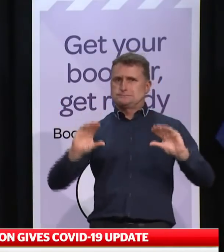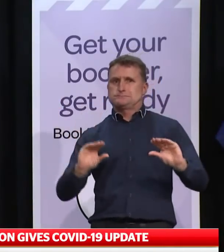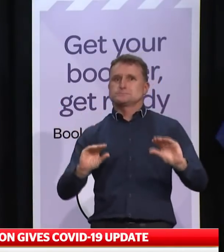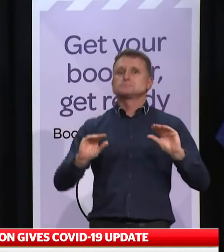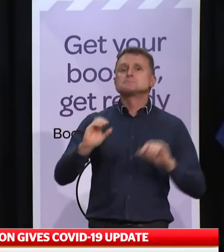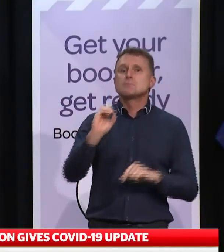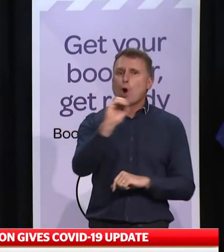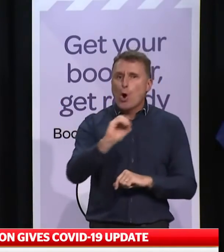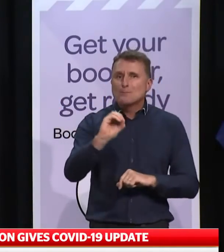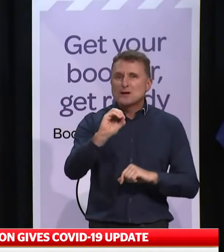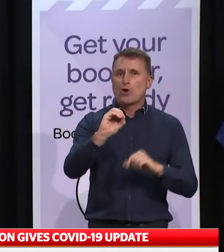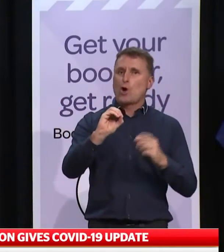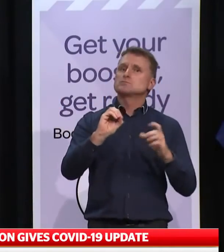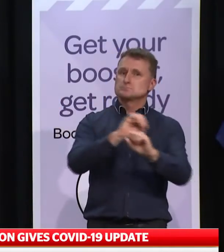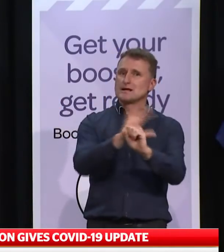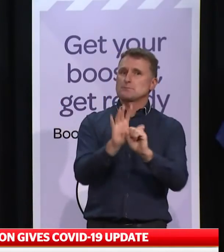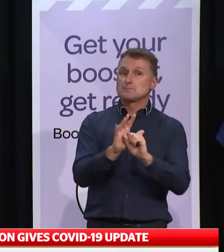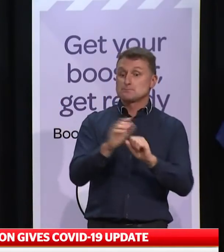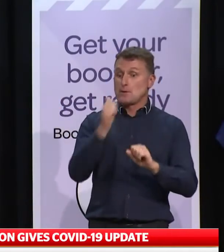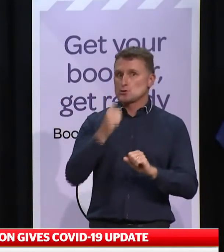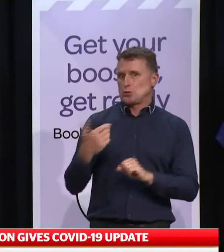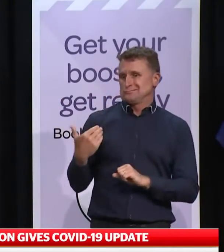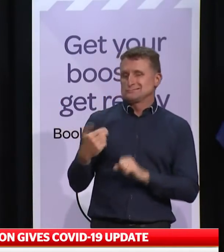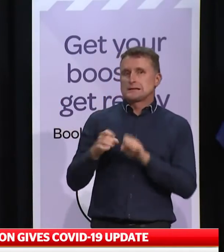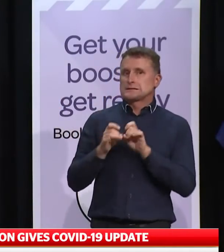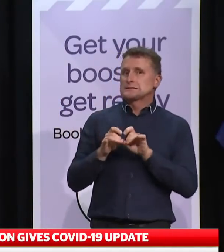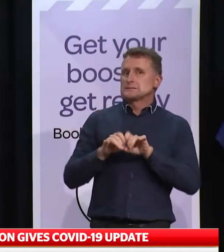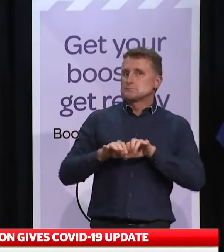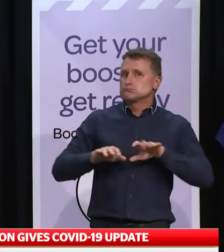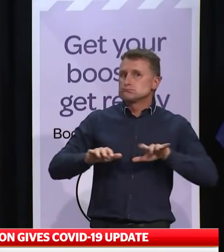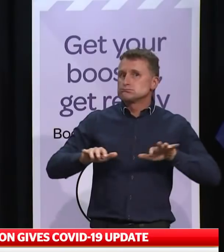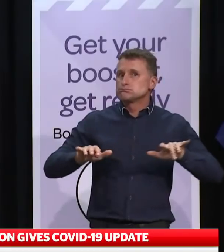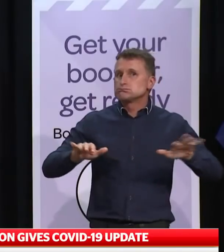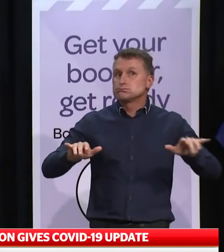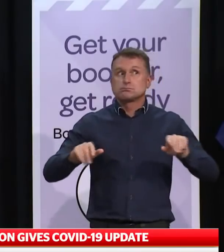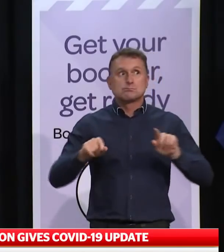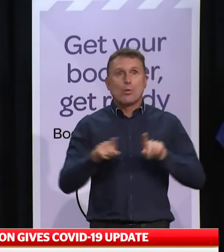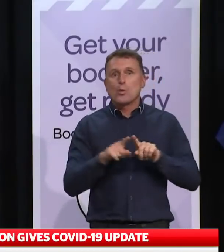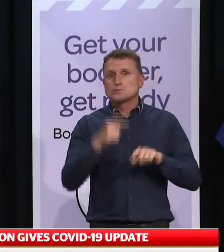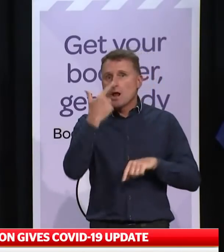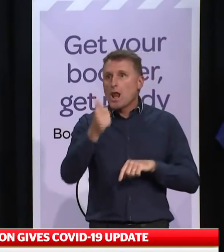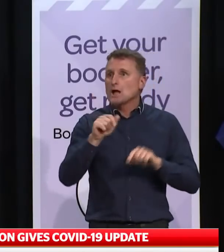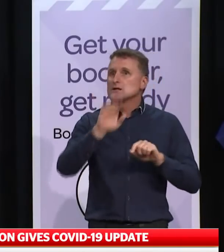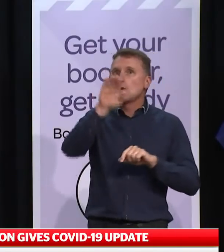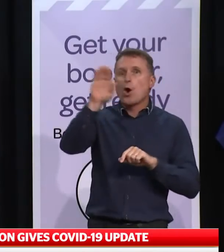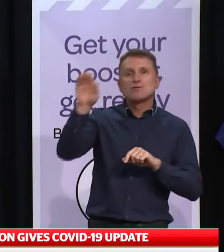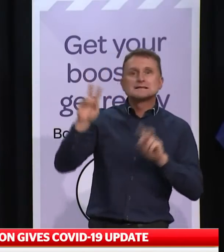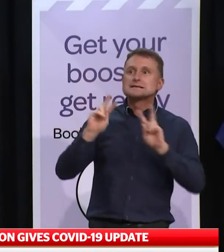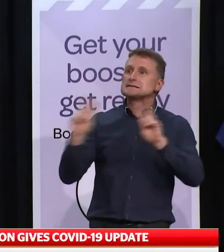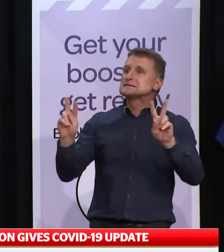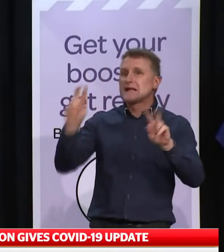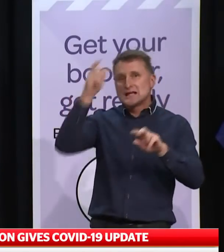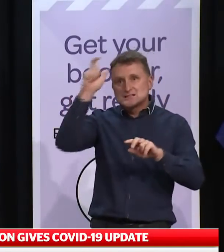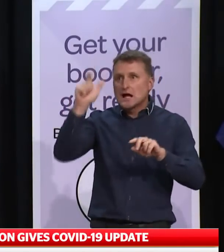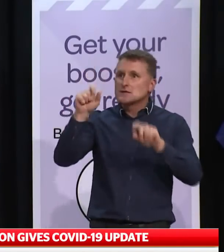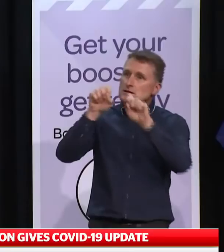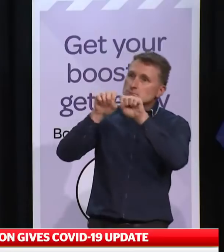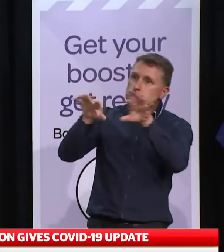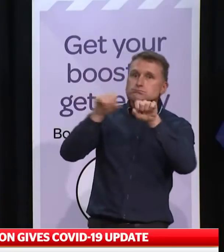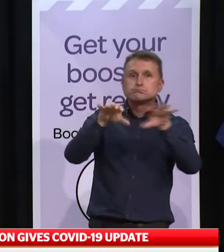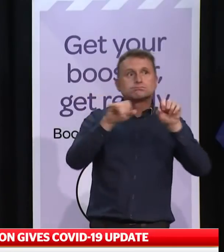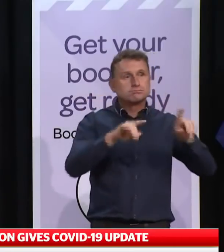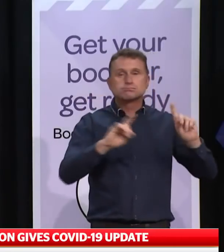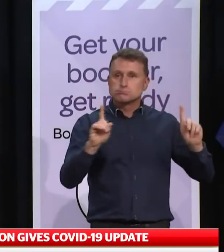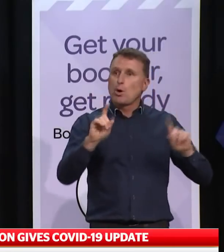early stages of an Omicron outbreak, and we know from global experience that cases will continue to grow, we have